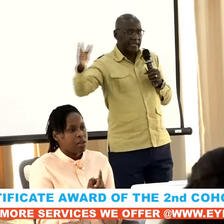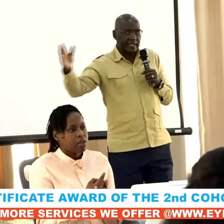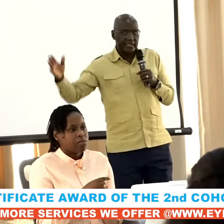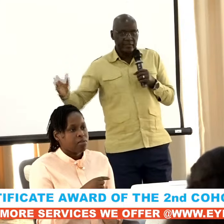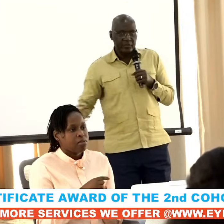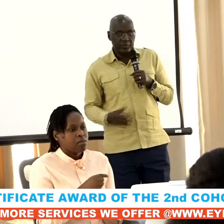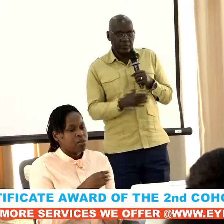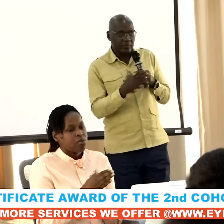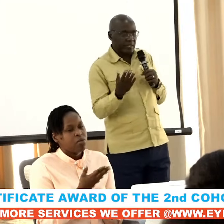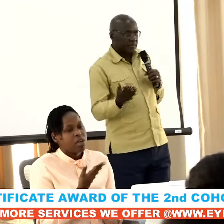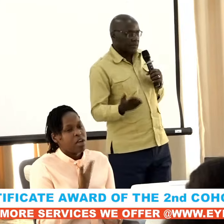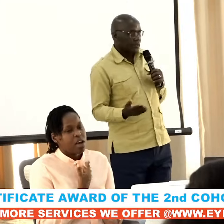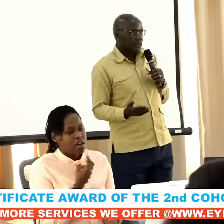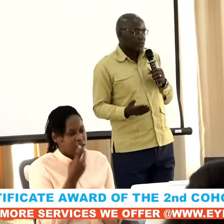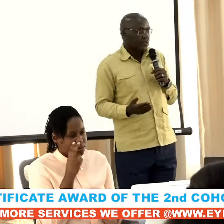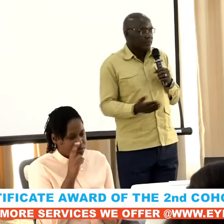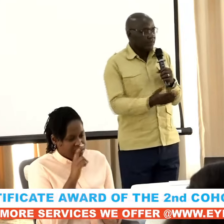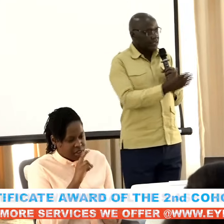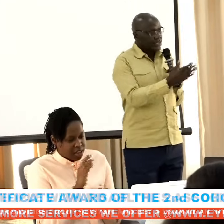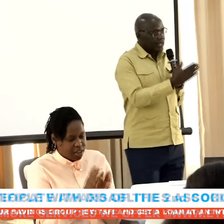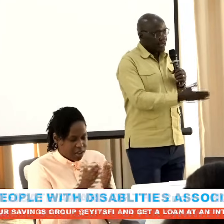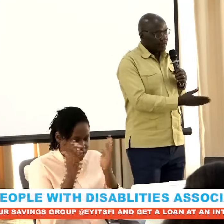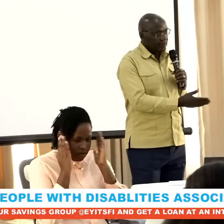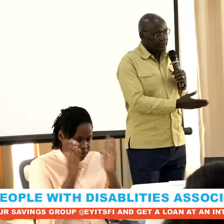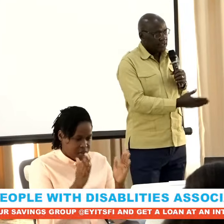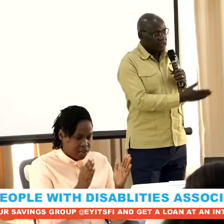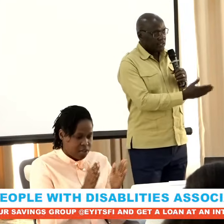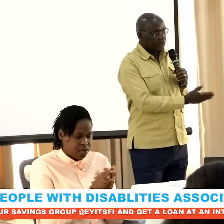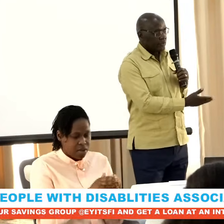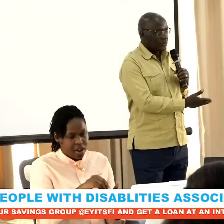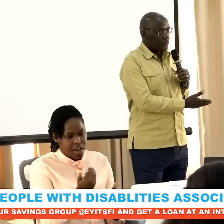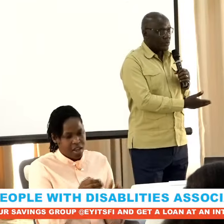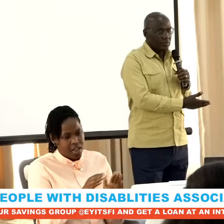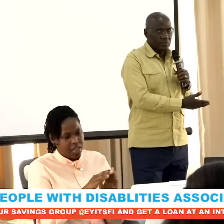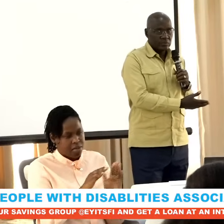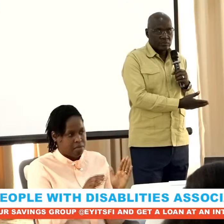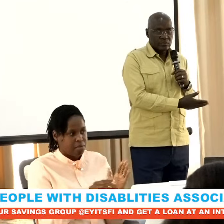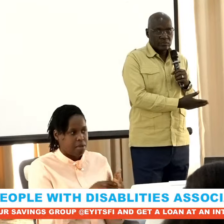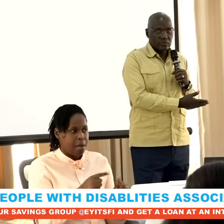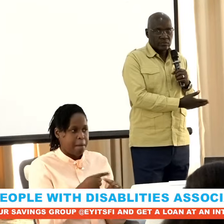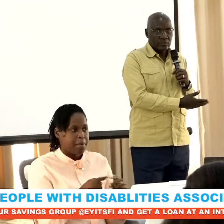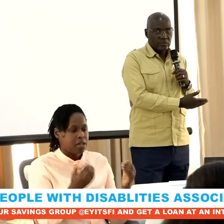specific academic programs, but now this is the way to go.